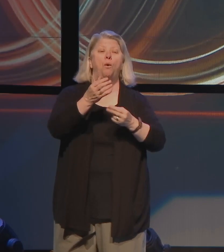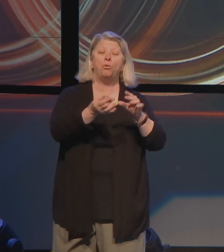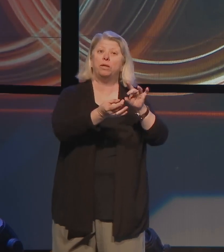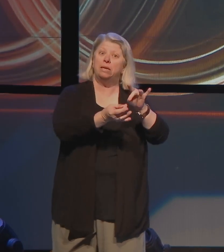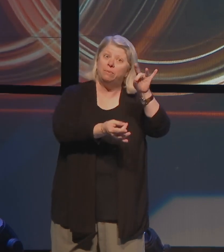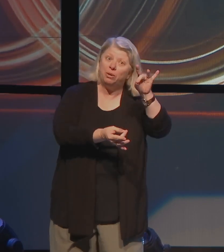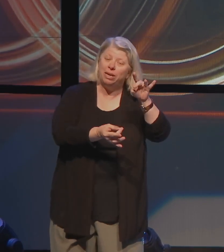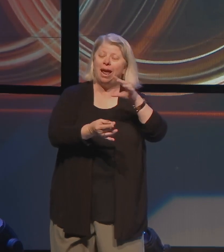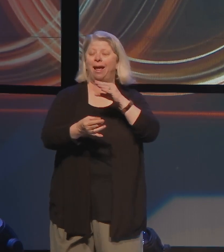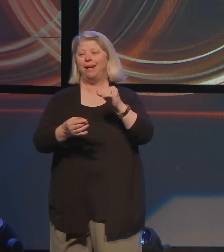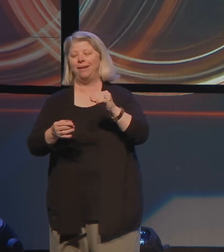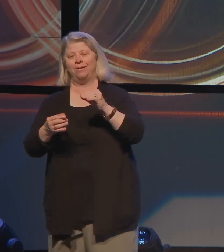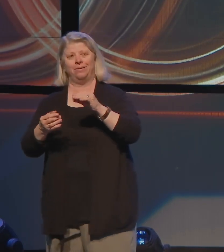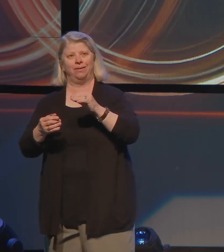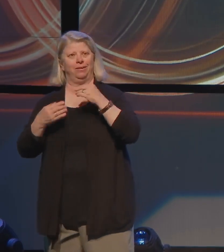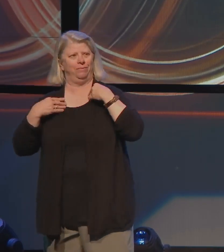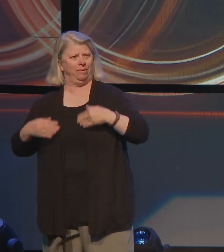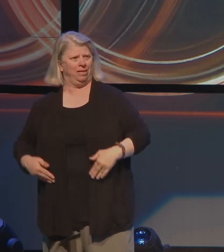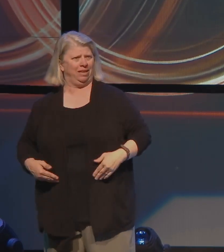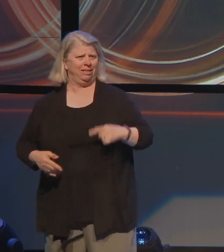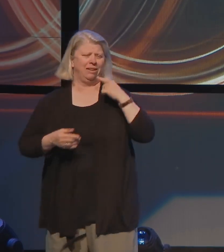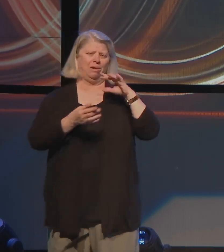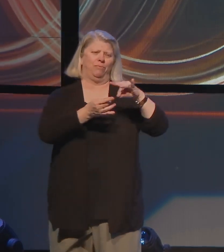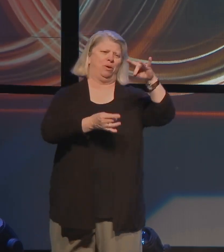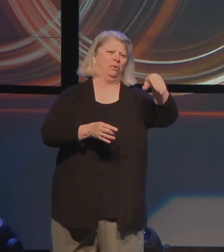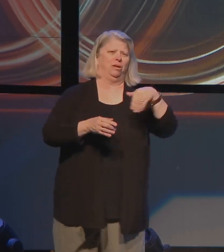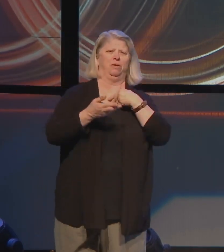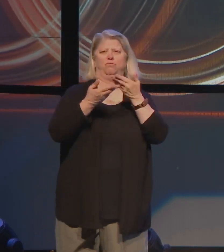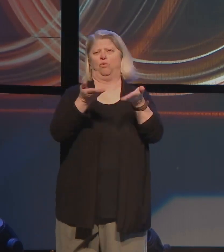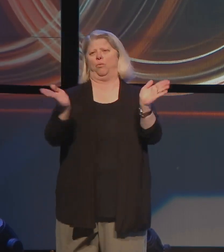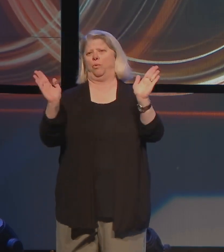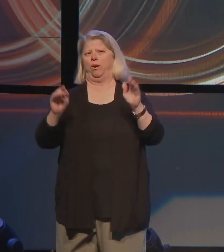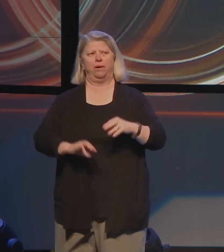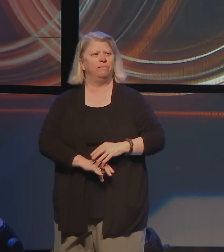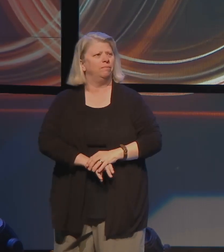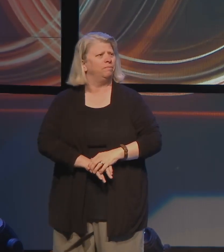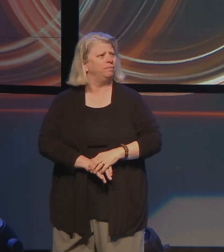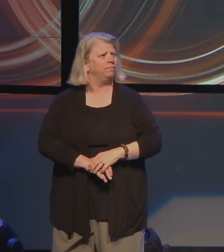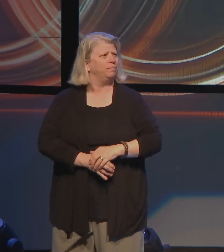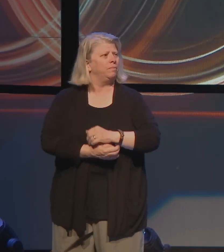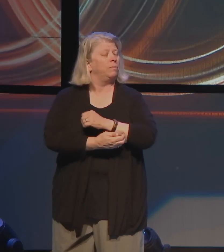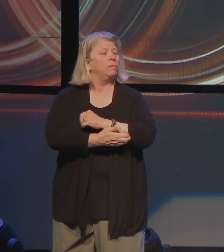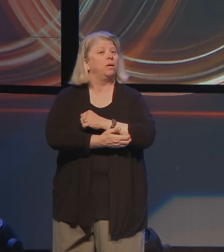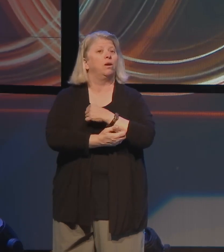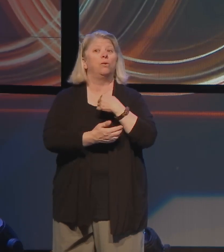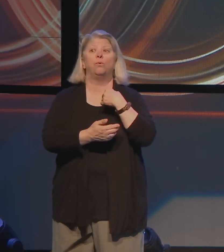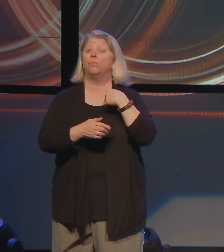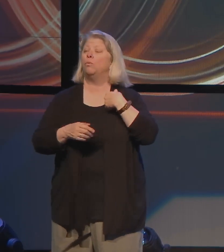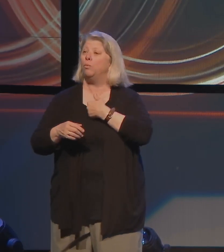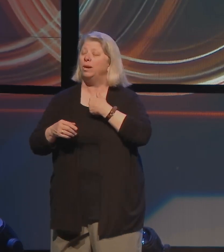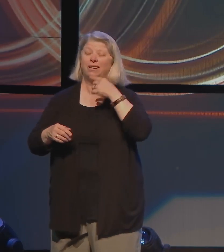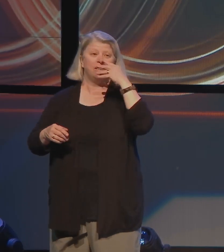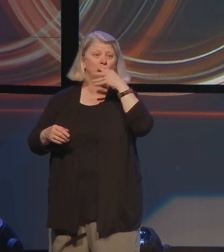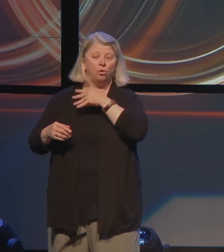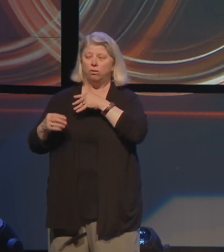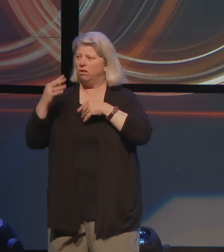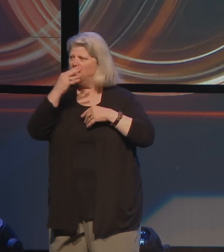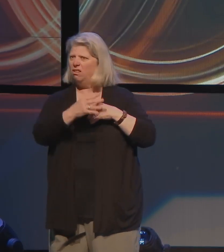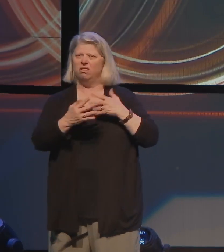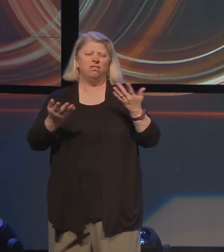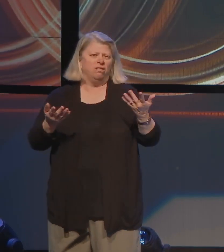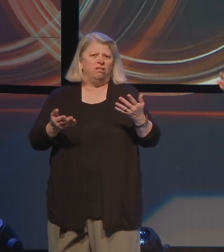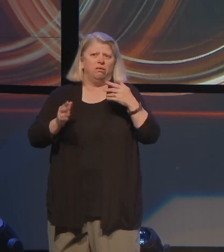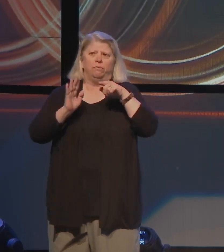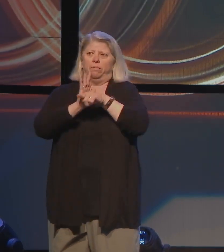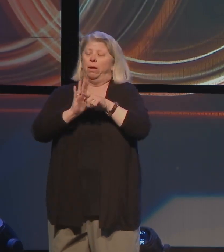and physically. And I use the word spiritually in a very broad context, right? That if we're neglecting one of those. Now, it's